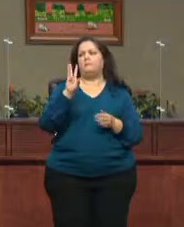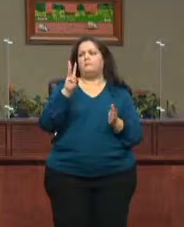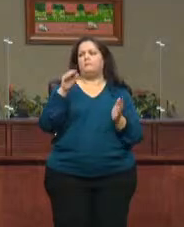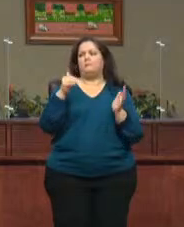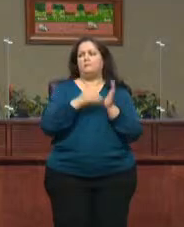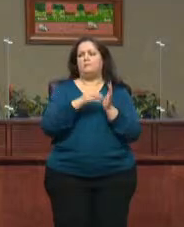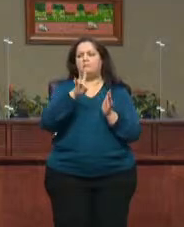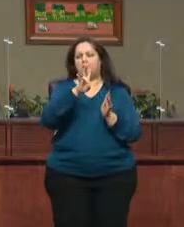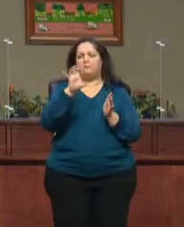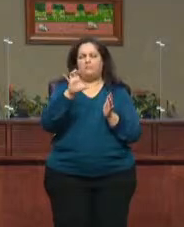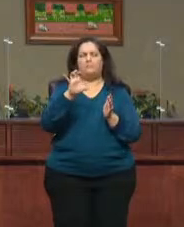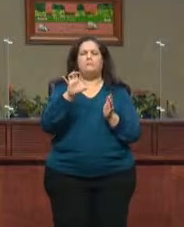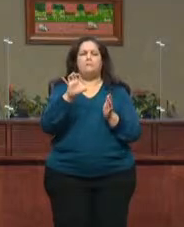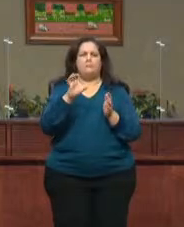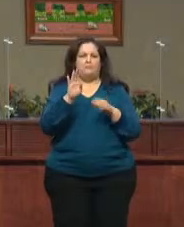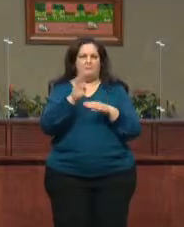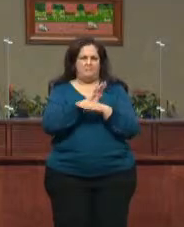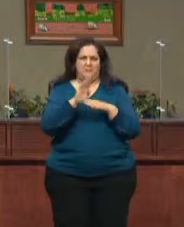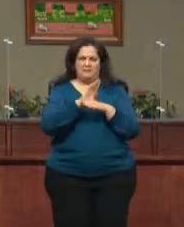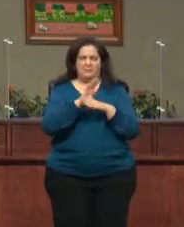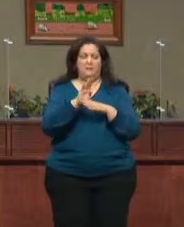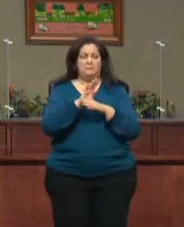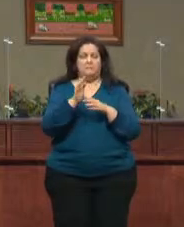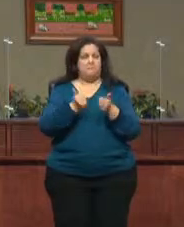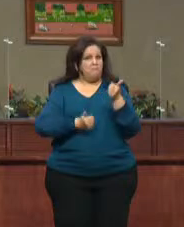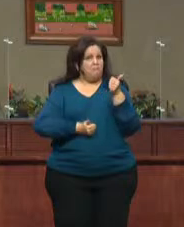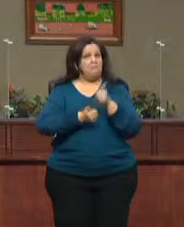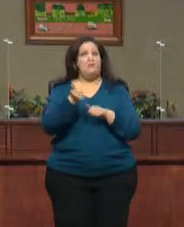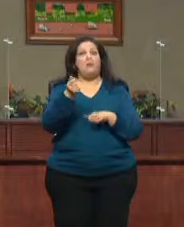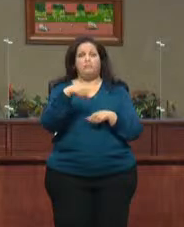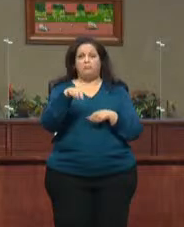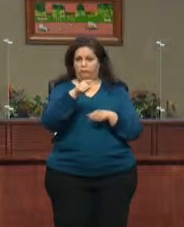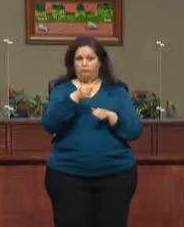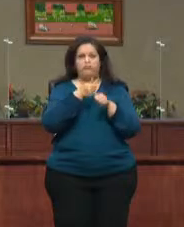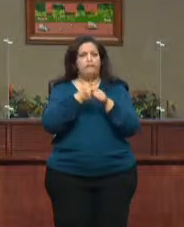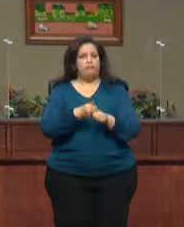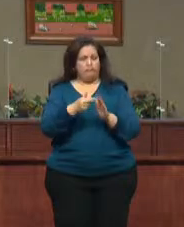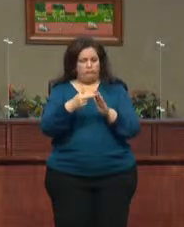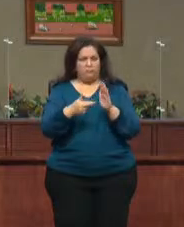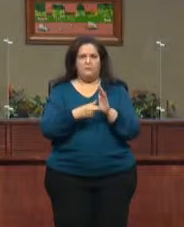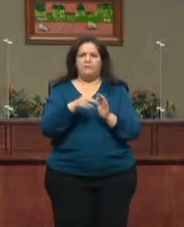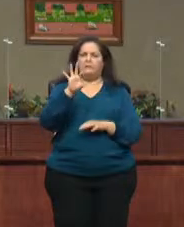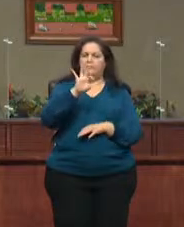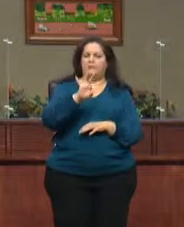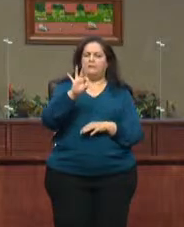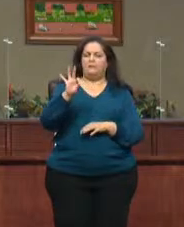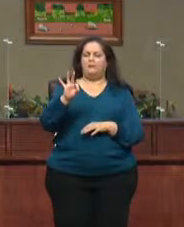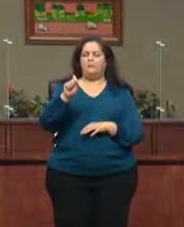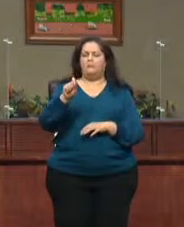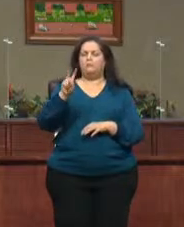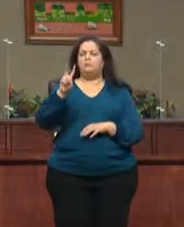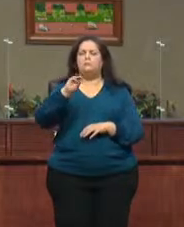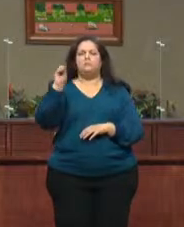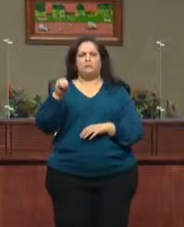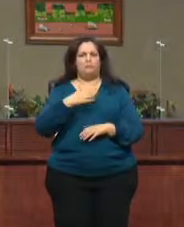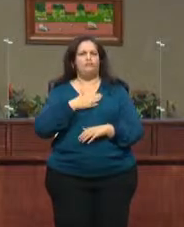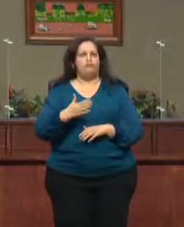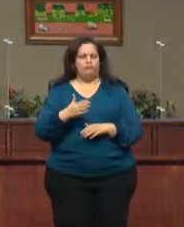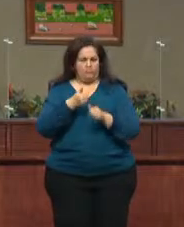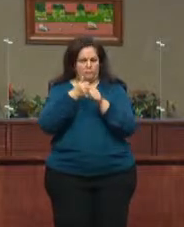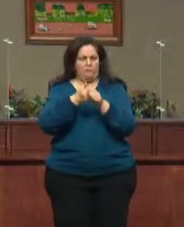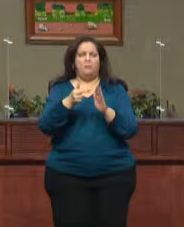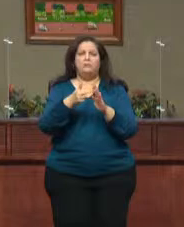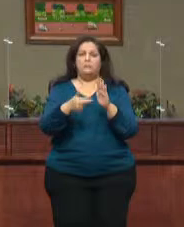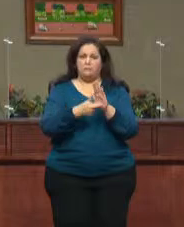the county, and the overall compliance rate remains 99.2%. Since